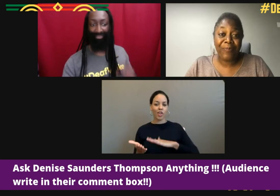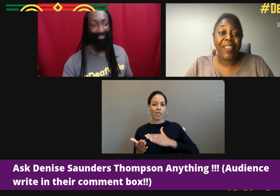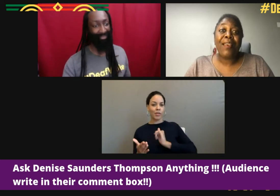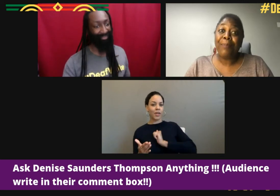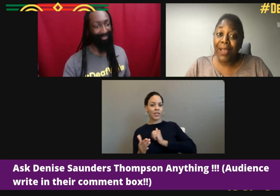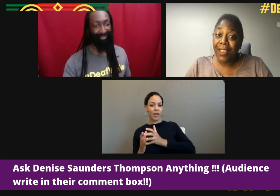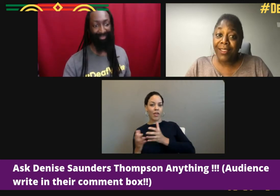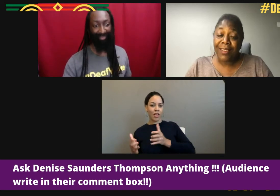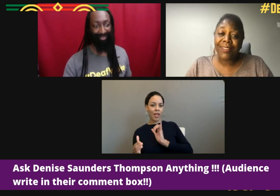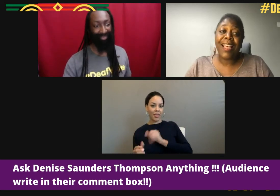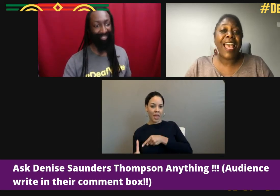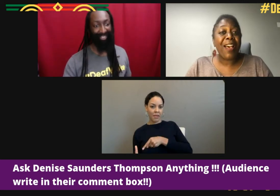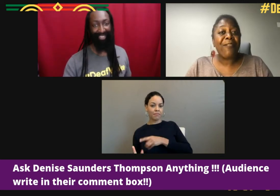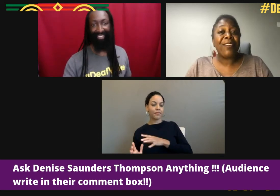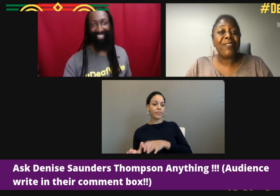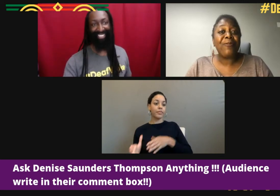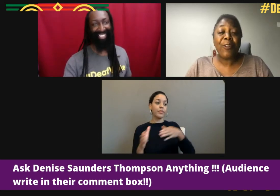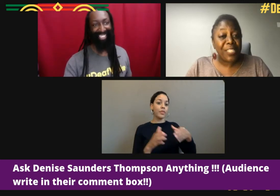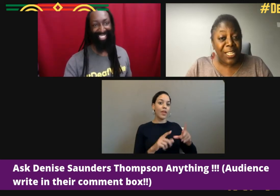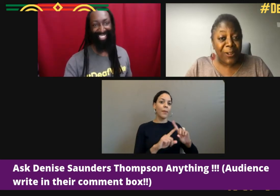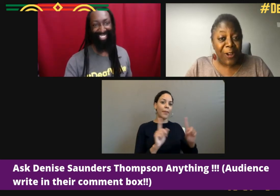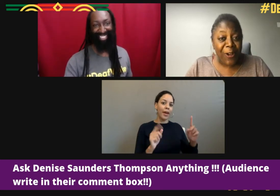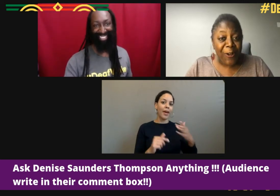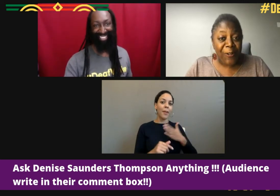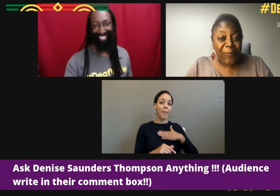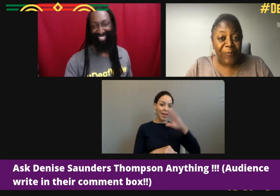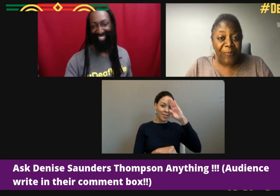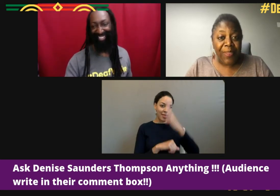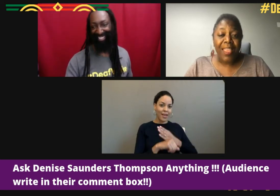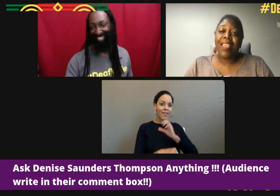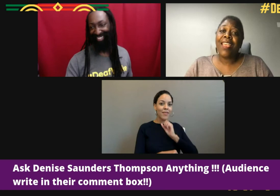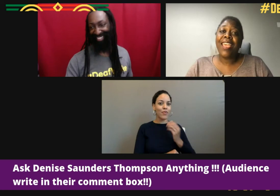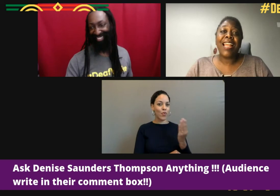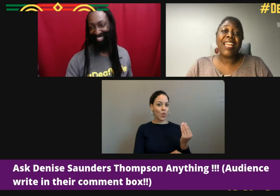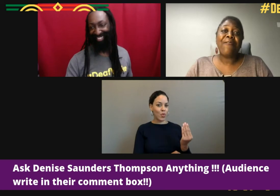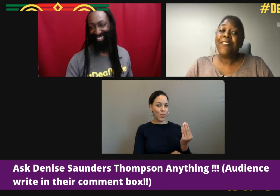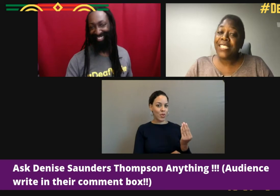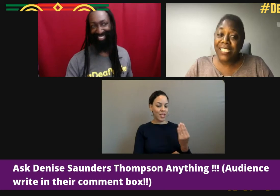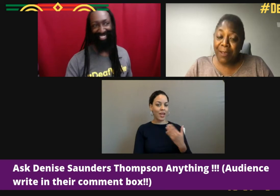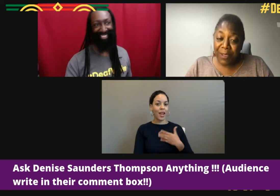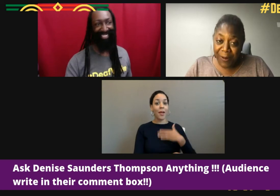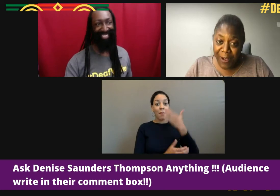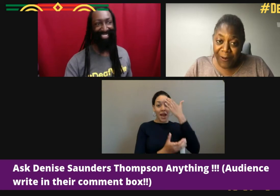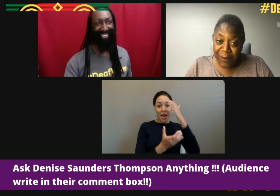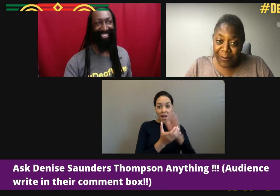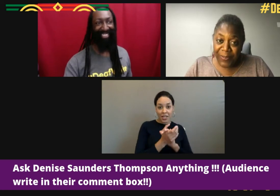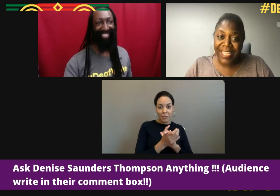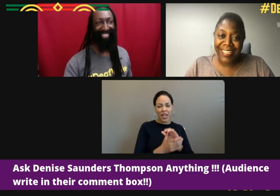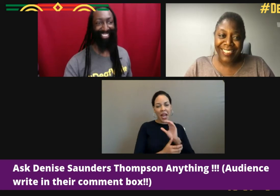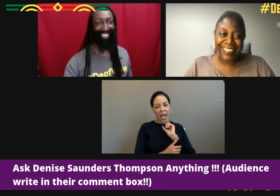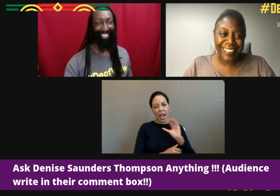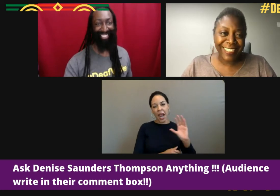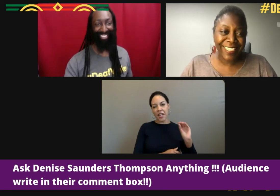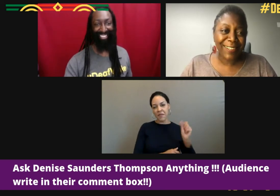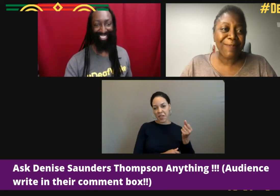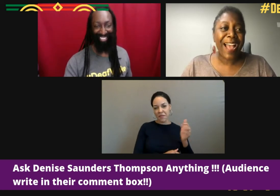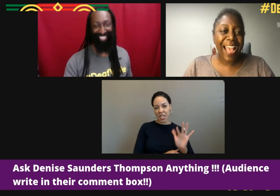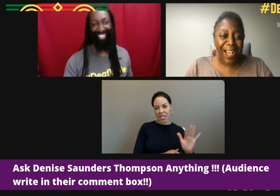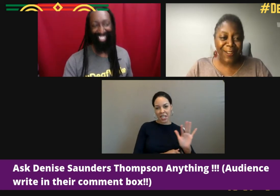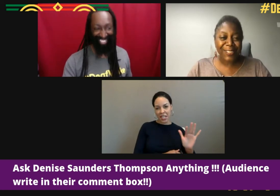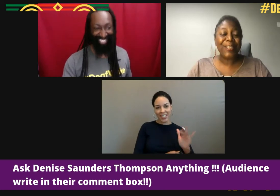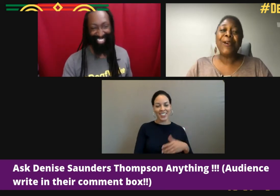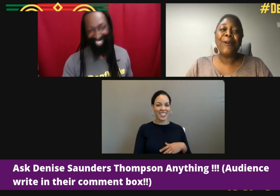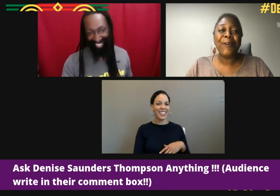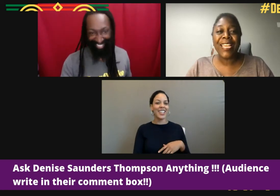myself. But I have a 14-year-old and I had a 50-something-year-old in